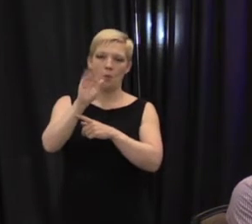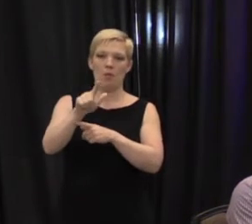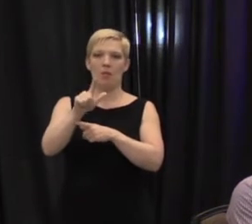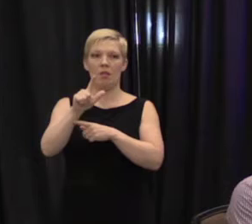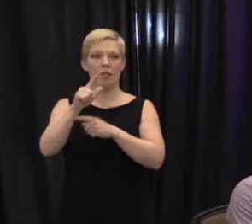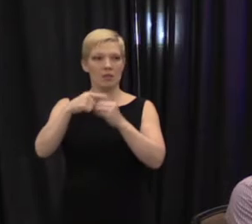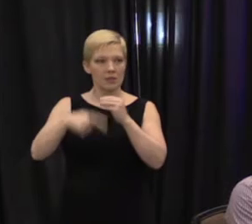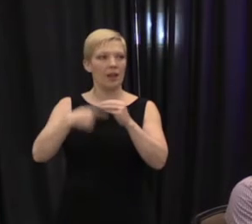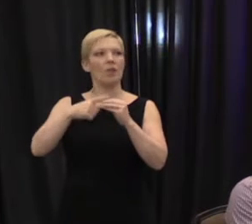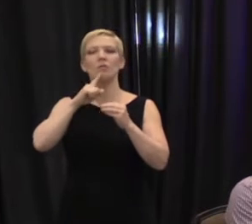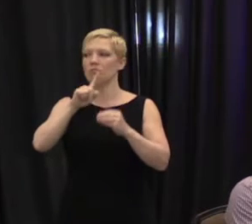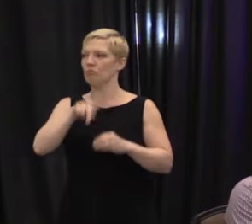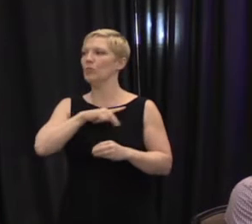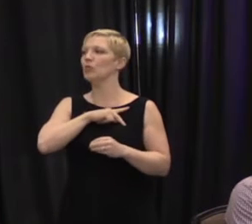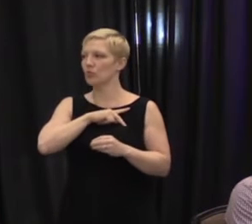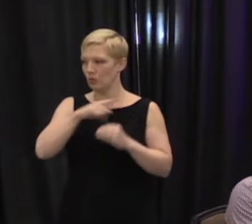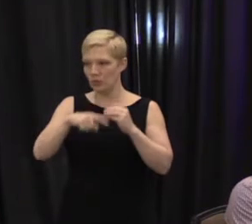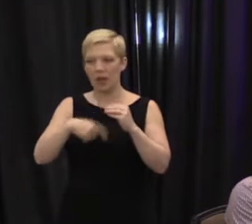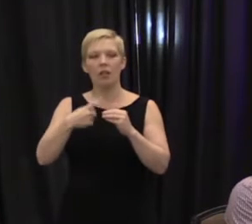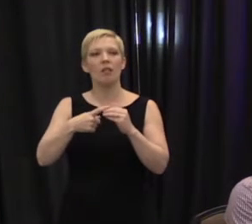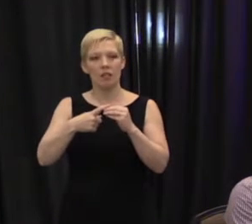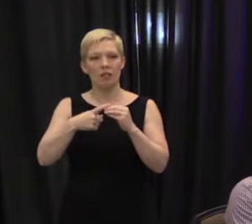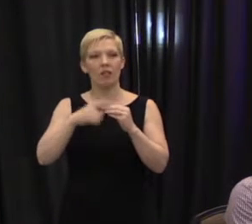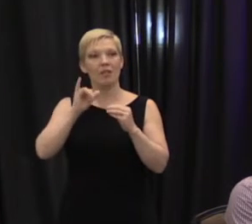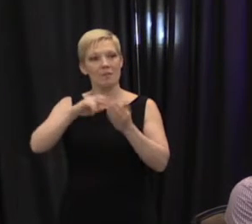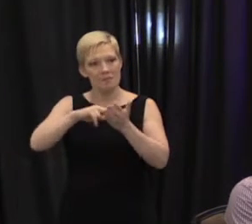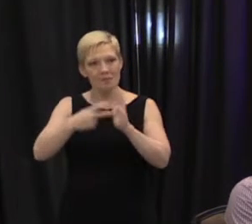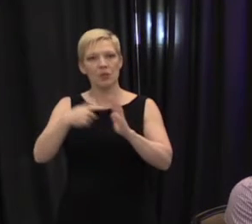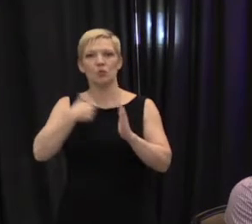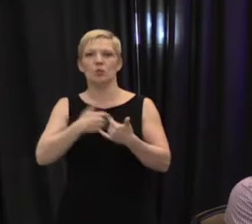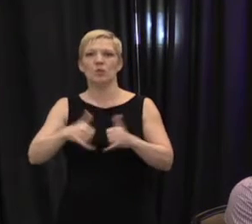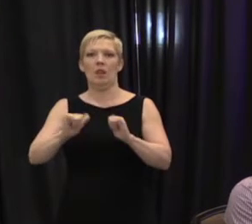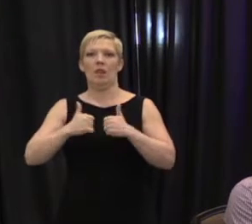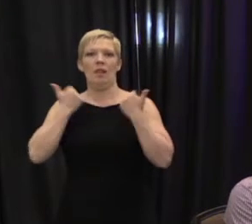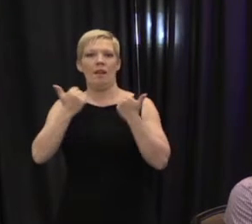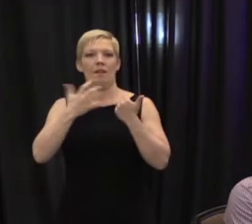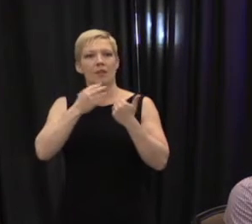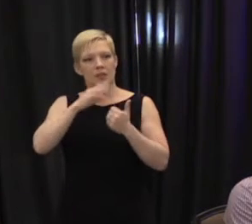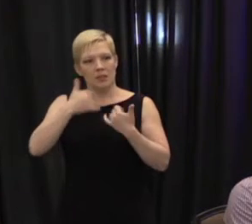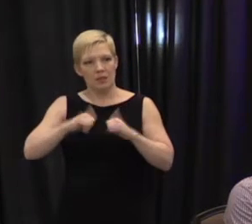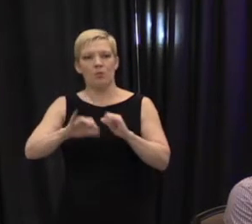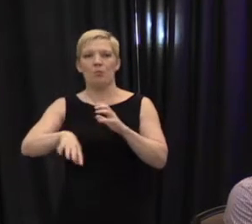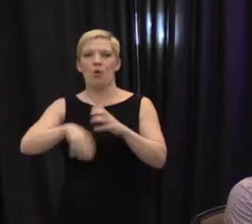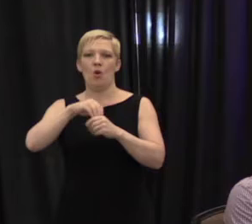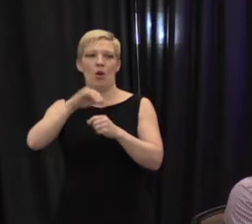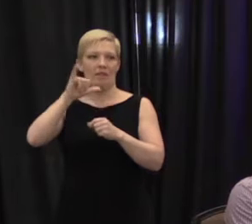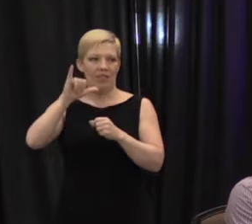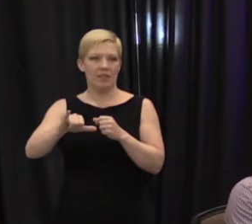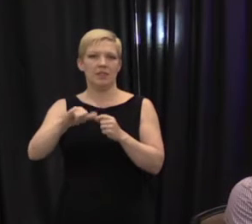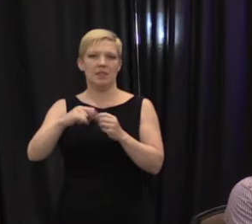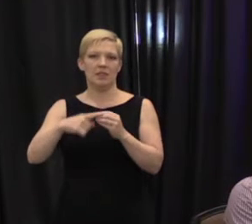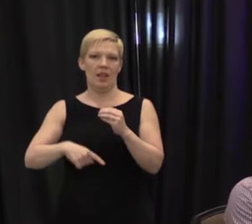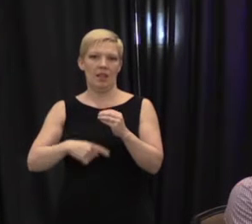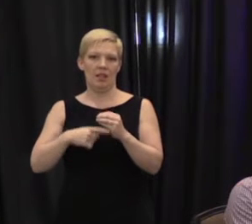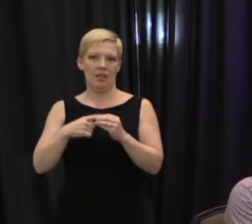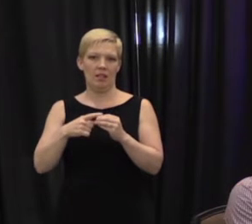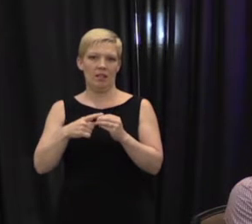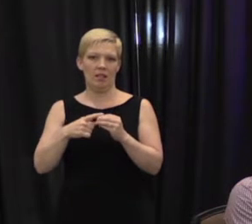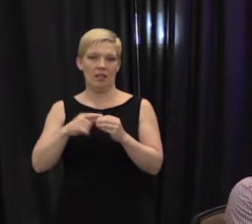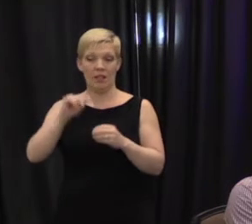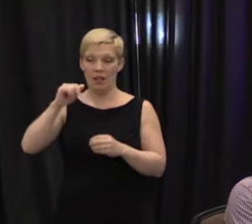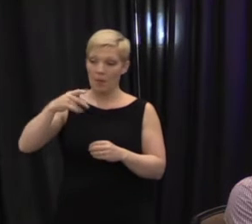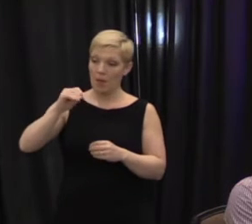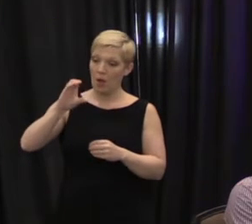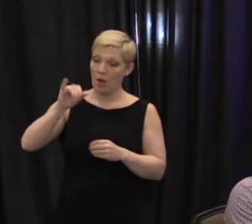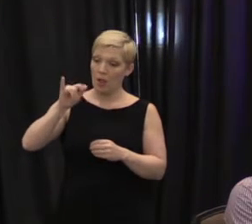we build if we let it build us. And it means we're still alive and still part of this cycle. And the apocalypse is not the